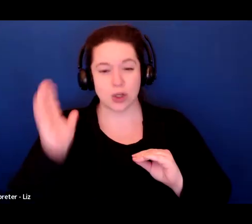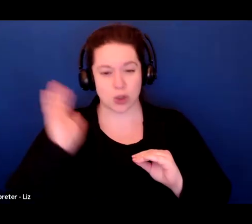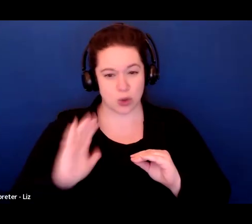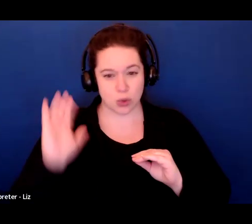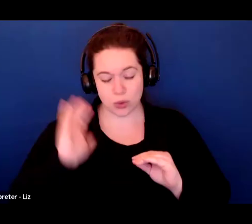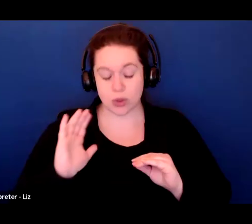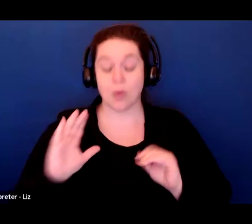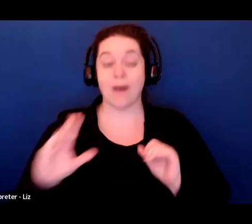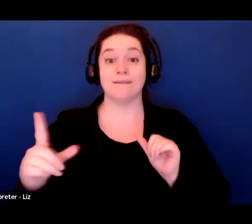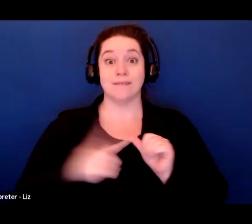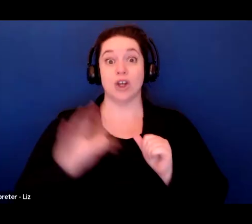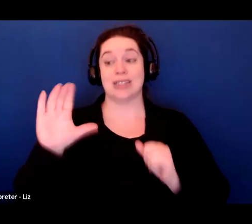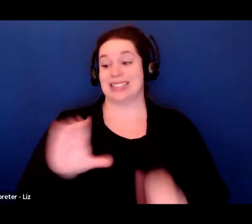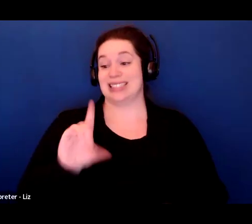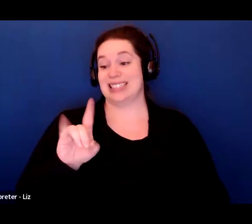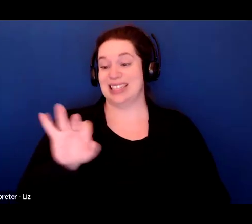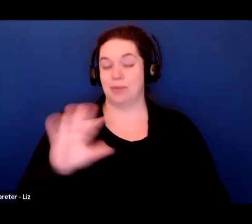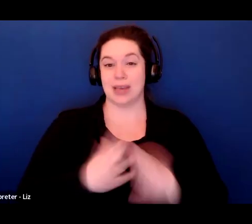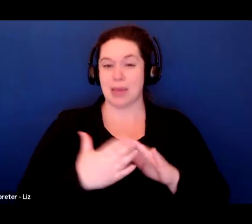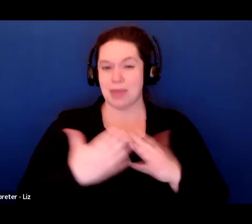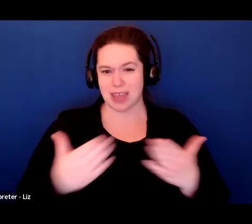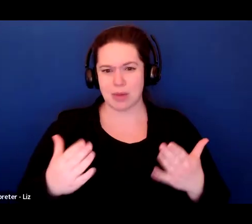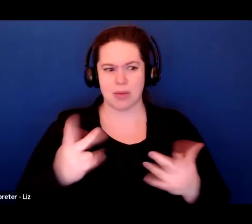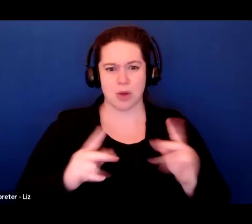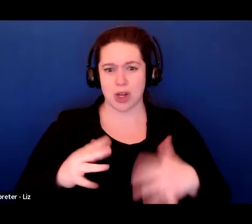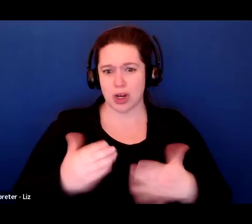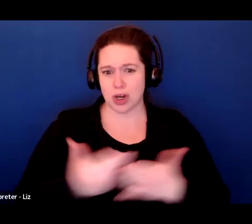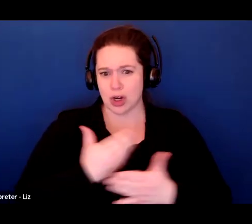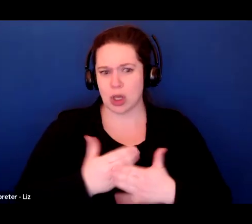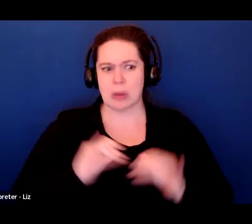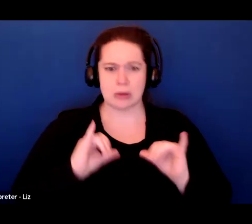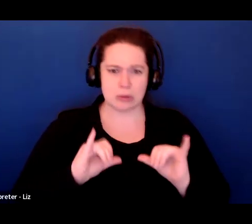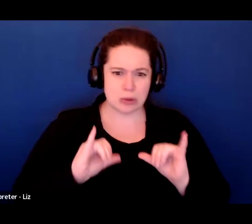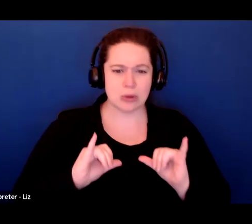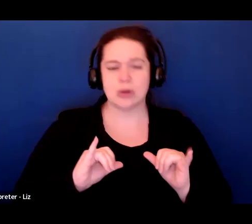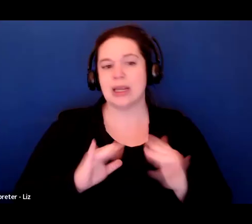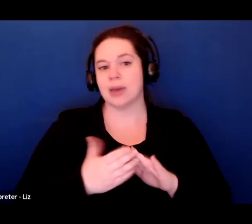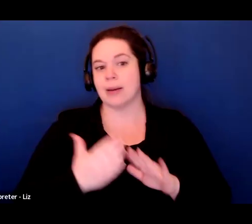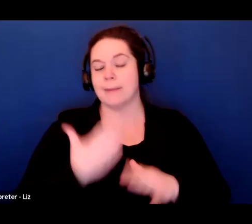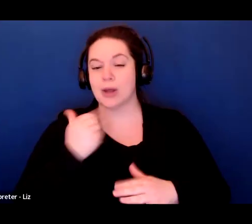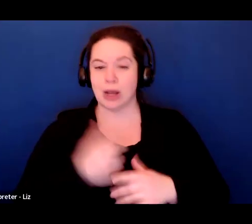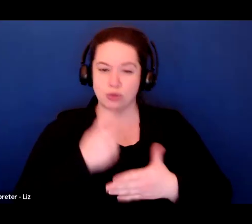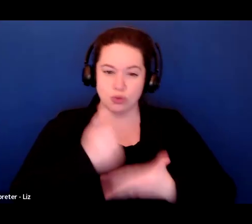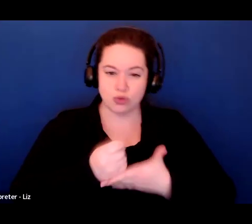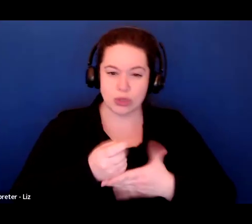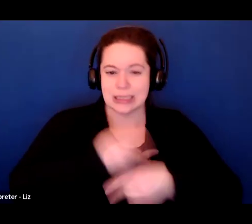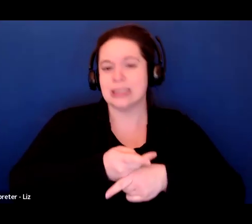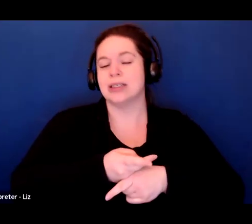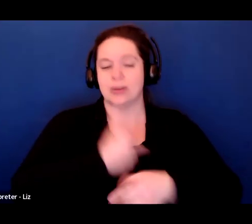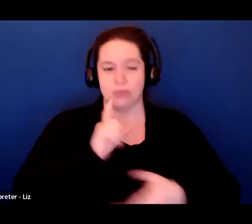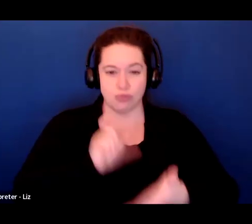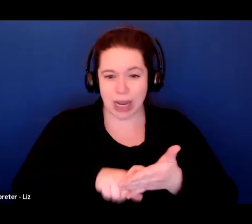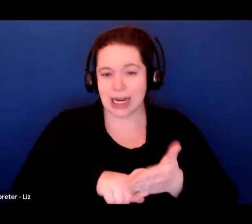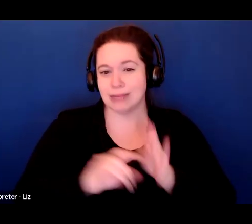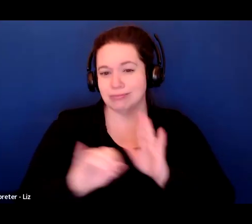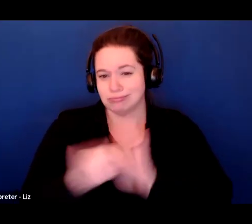When it first became a thing, people, it was all new and kind of novel. So we're getting much better at treating it. We're getting much better at recognizing